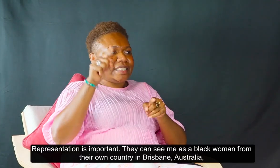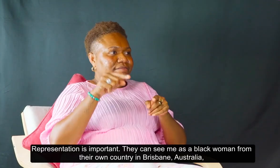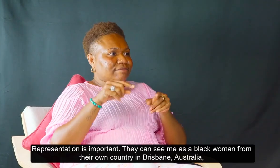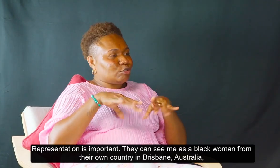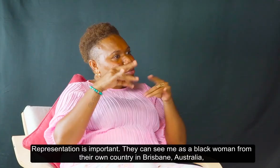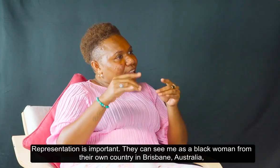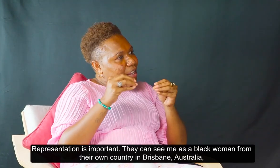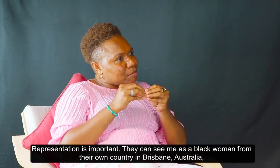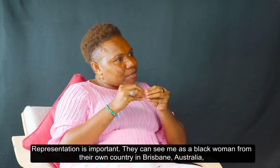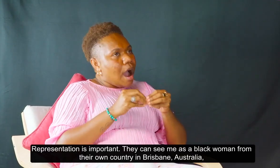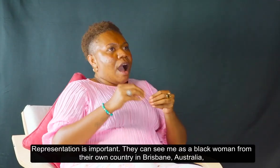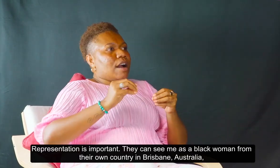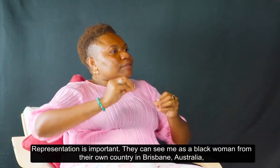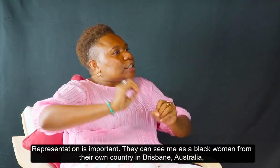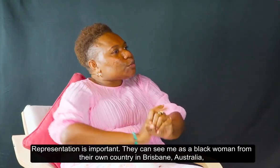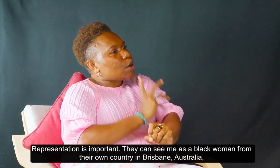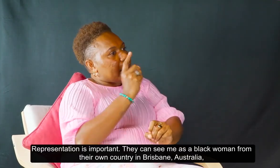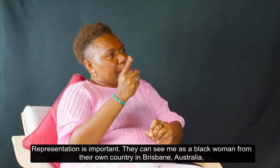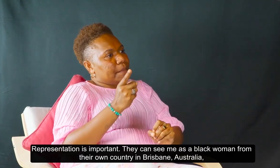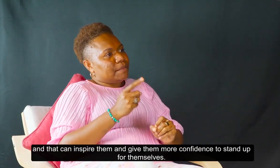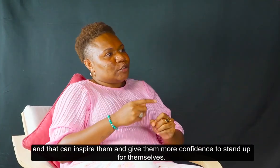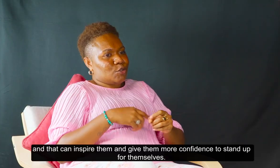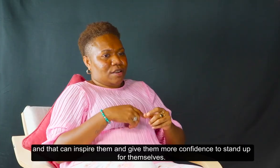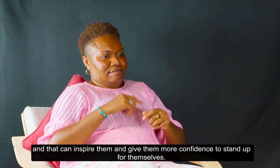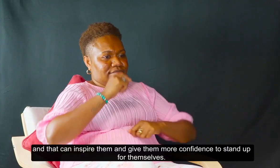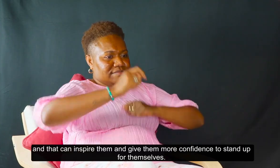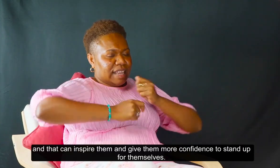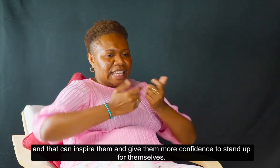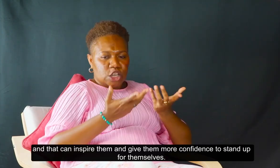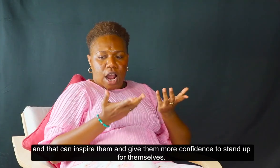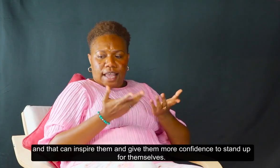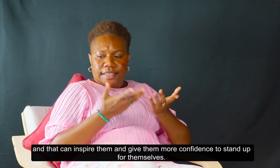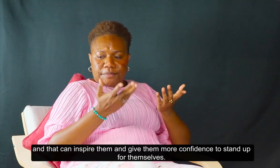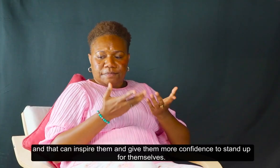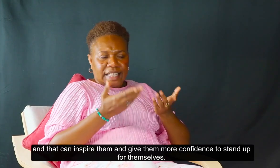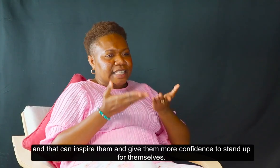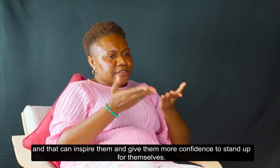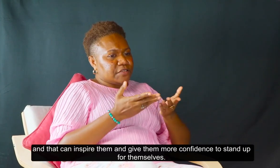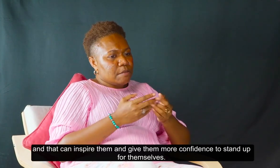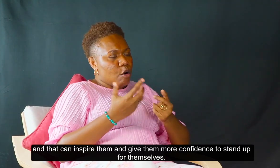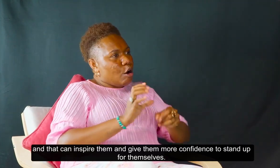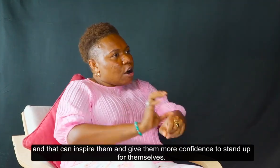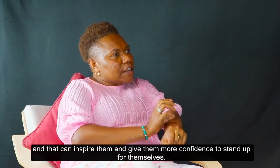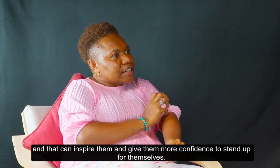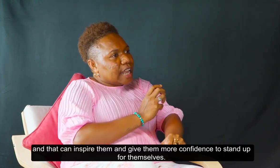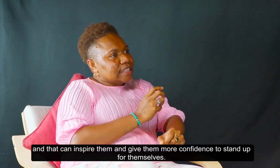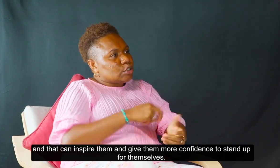a black woman from their own country in Brisbane, Australia, and that can inspire them and give them more confidence to stand up